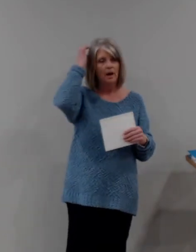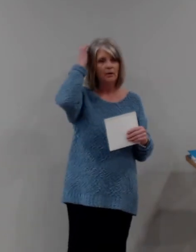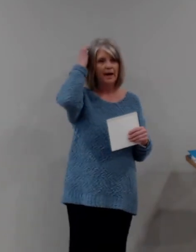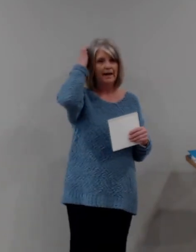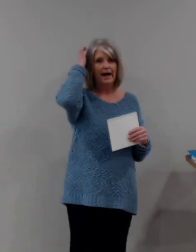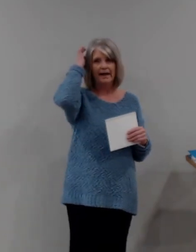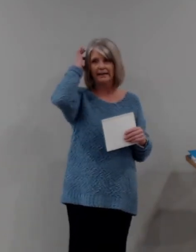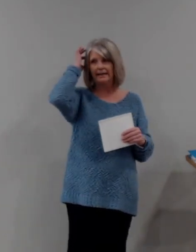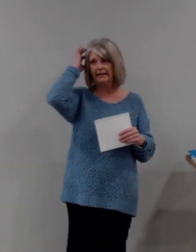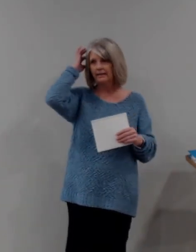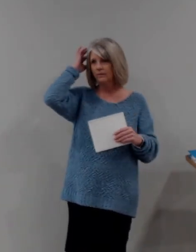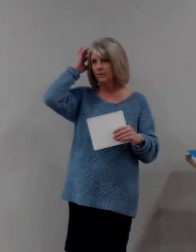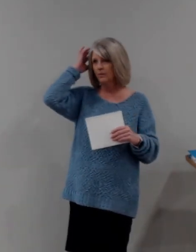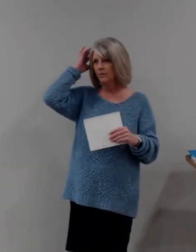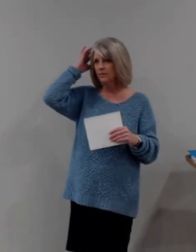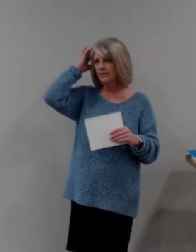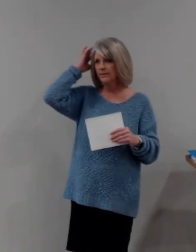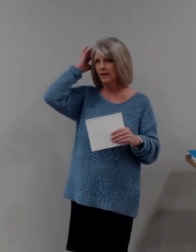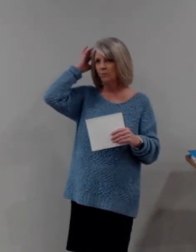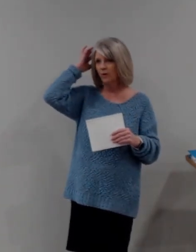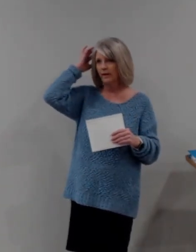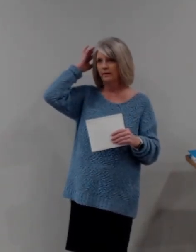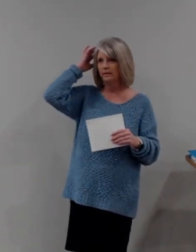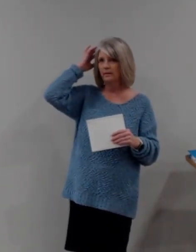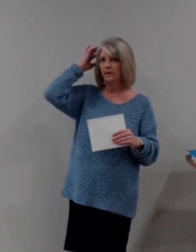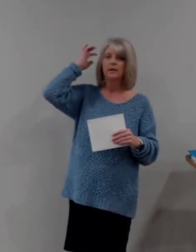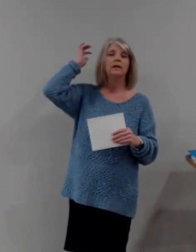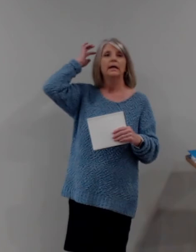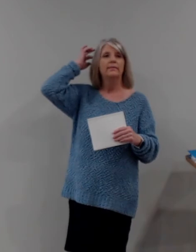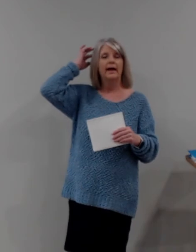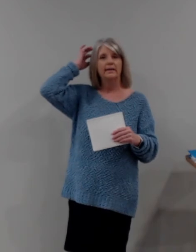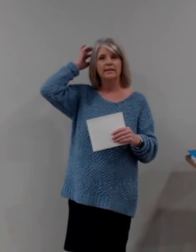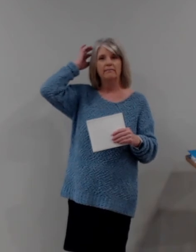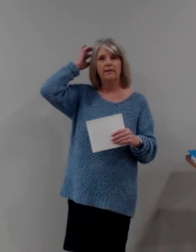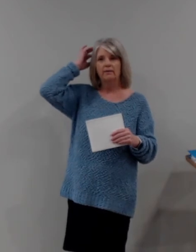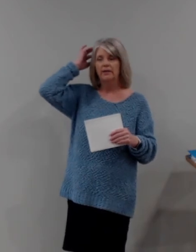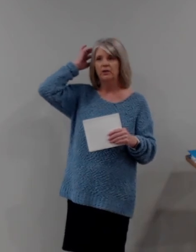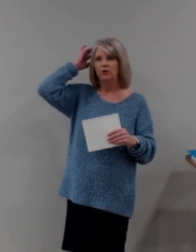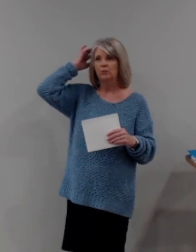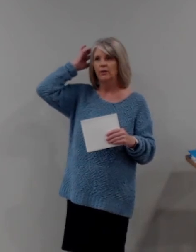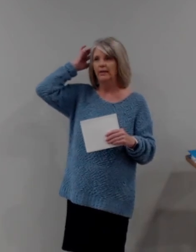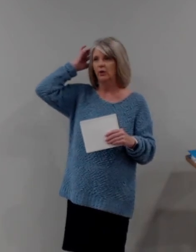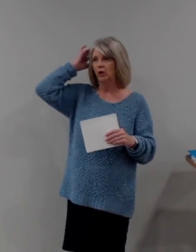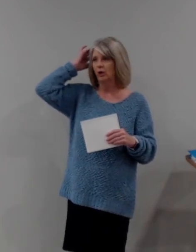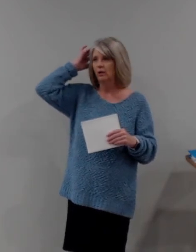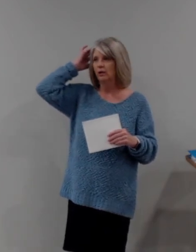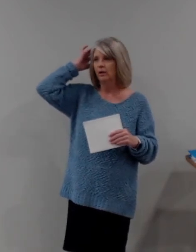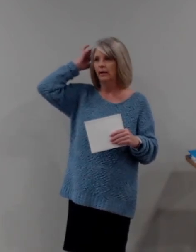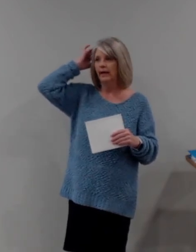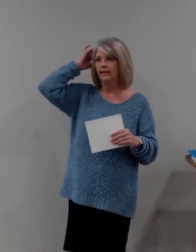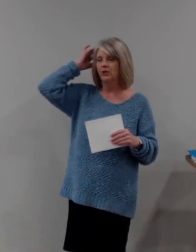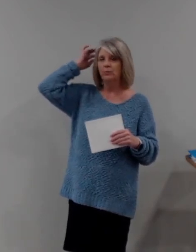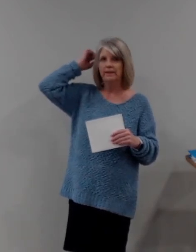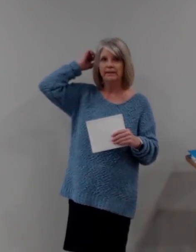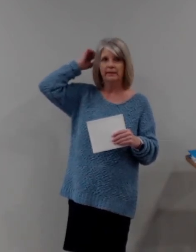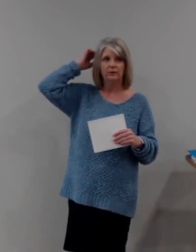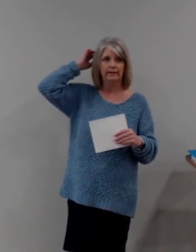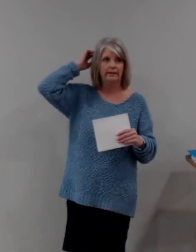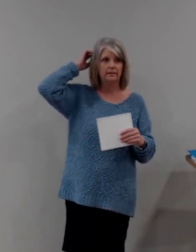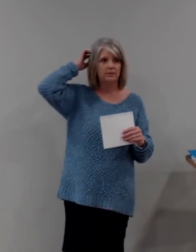Okay, I need someone that is a very good reader and can read clearly to read